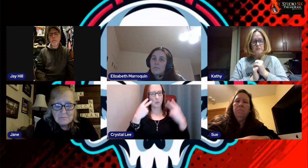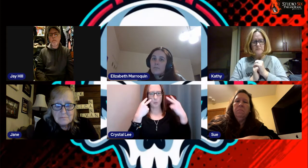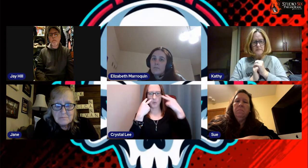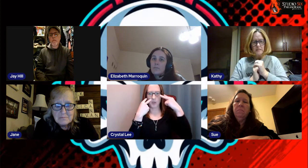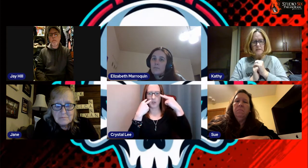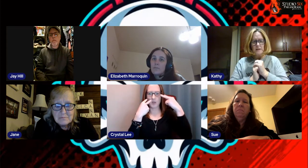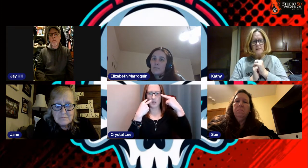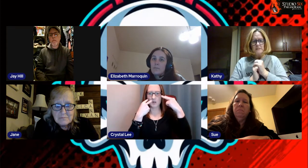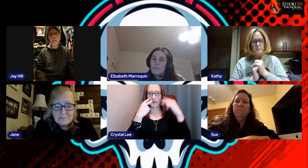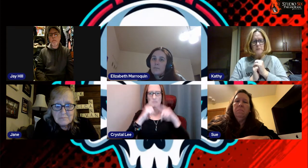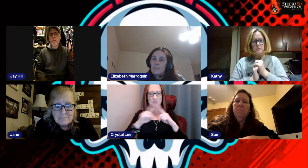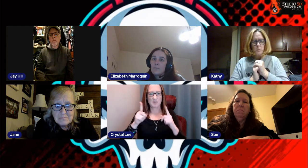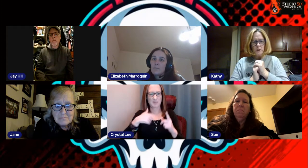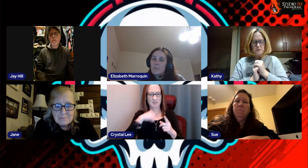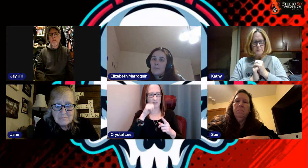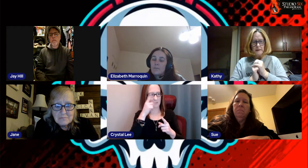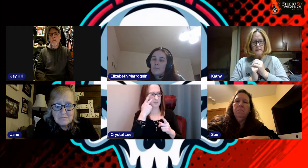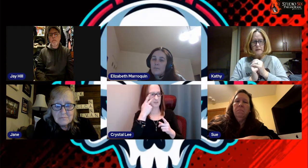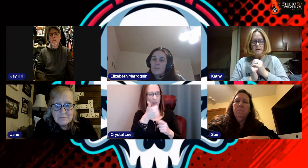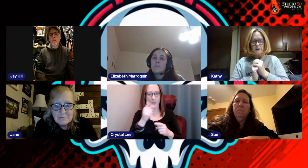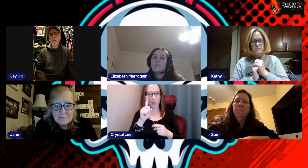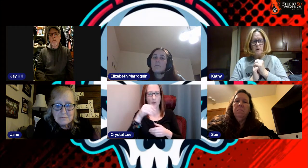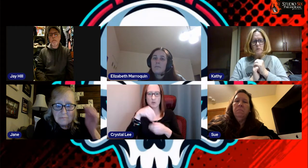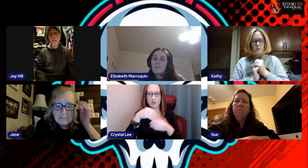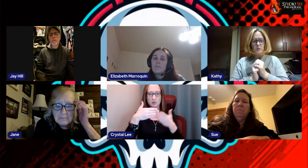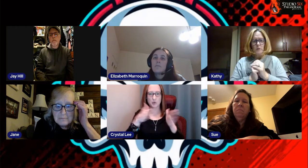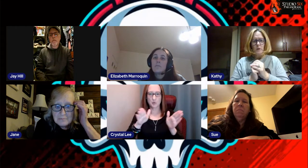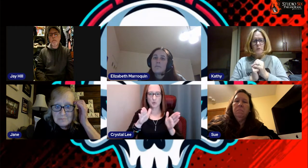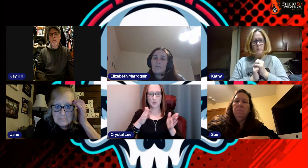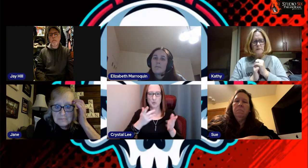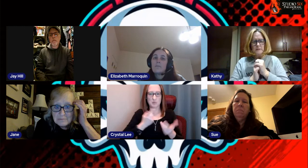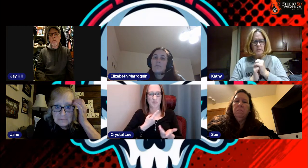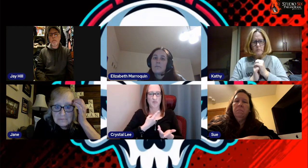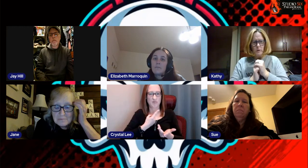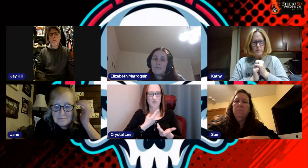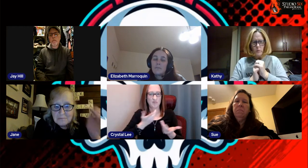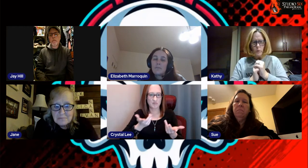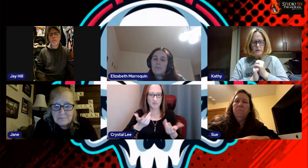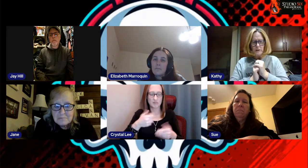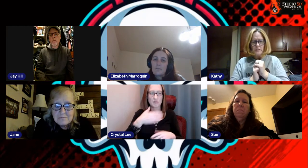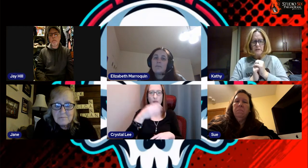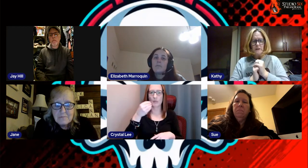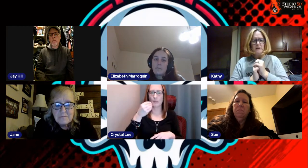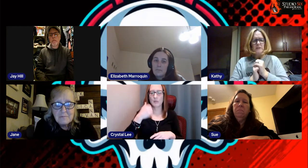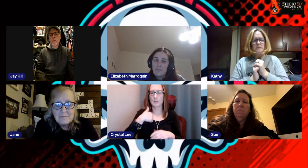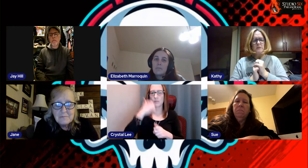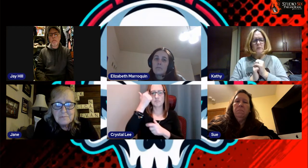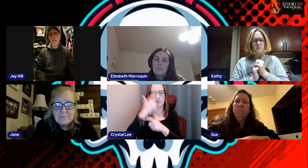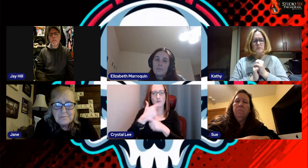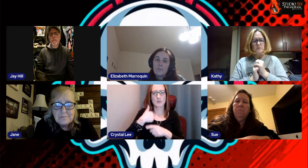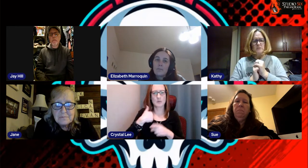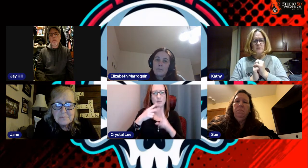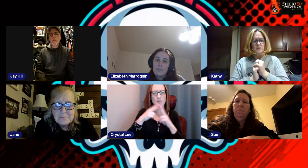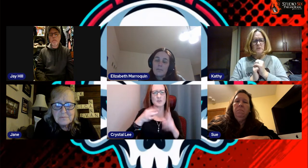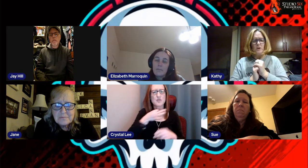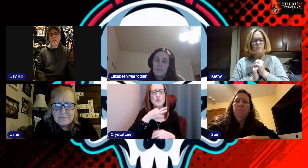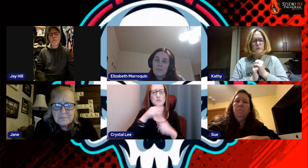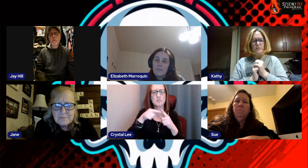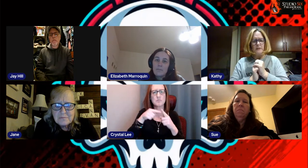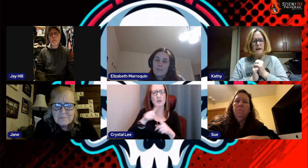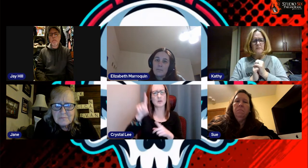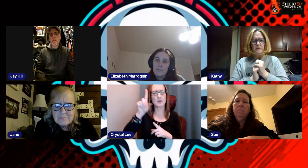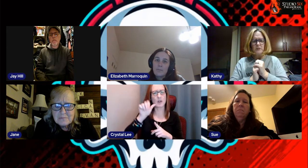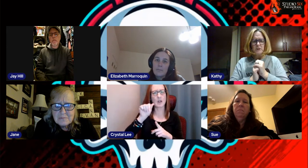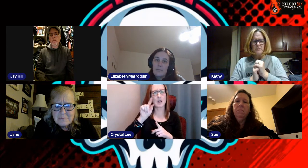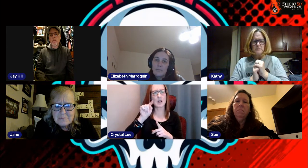used to always feel somebody was watching me. So one of the corner. So her